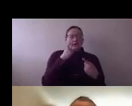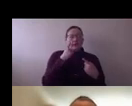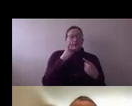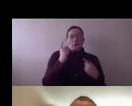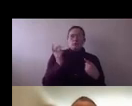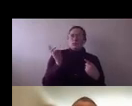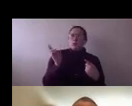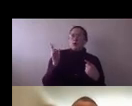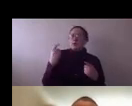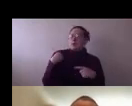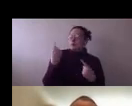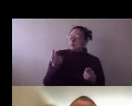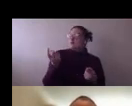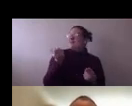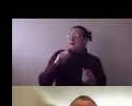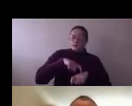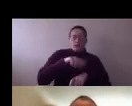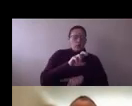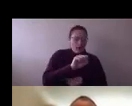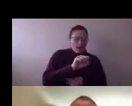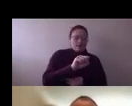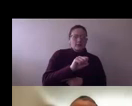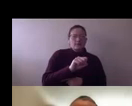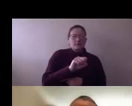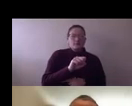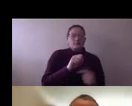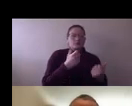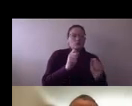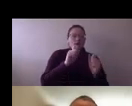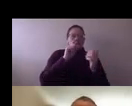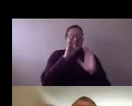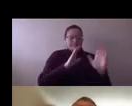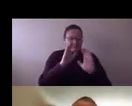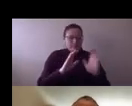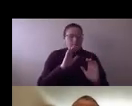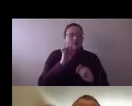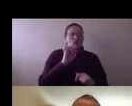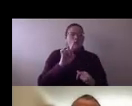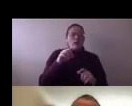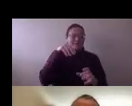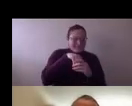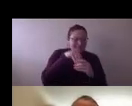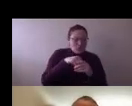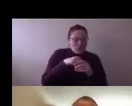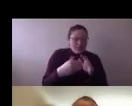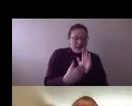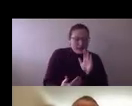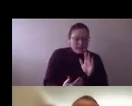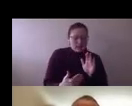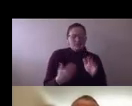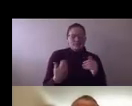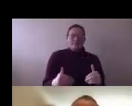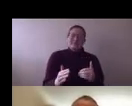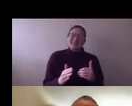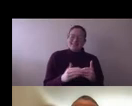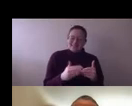historically, whenever the US turned inward trying to search for internal enemies, it's very easy to